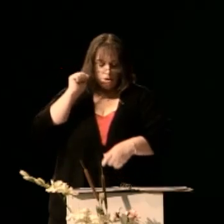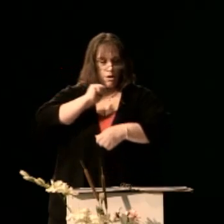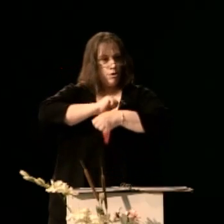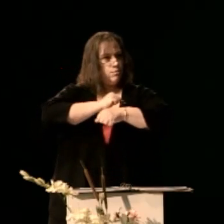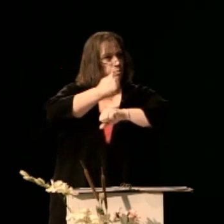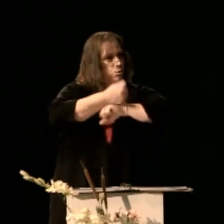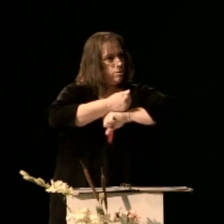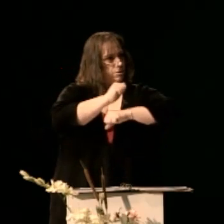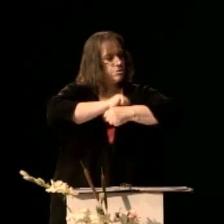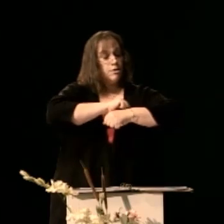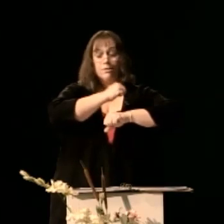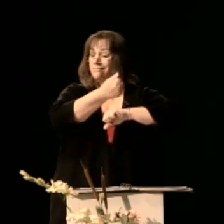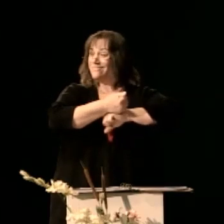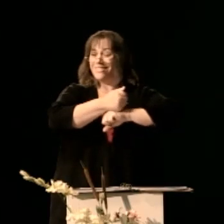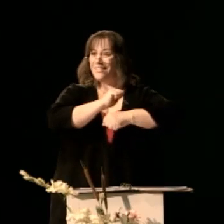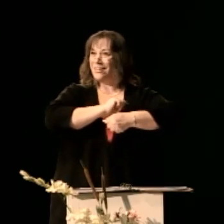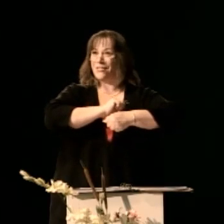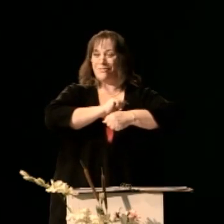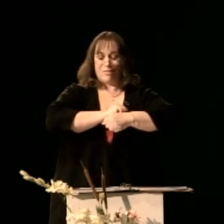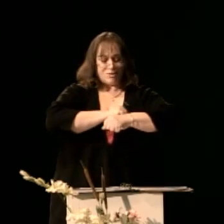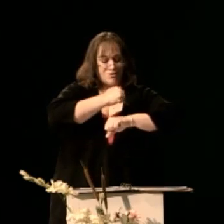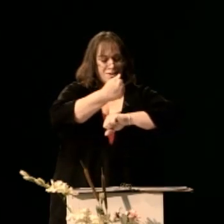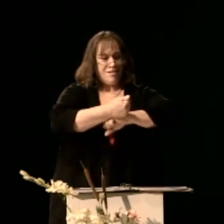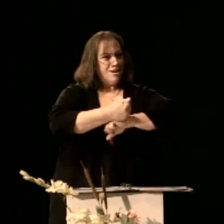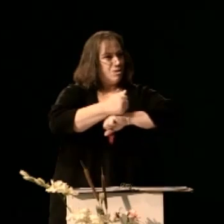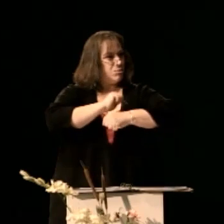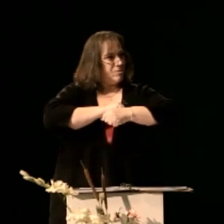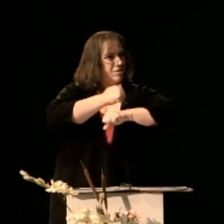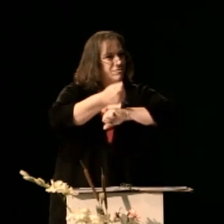Oh, appointment, sorry. Got flustered there. Appointment.